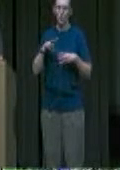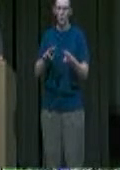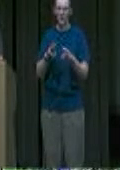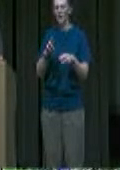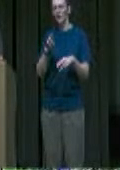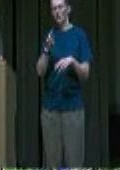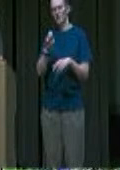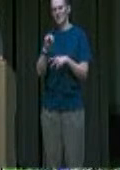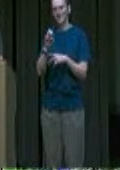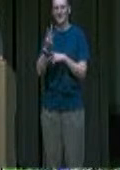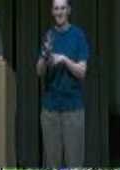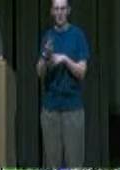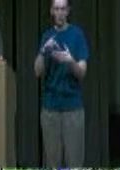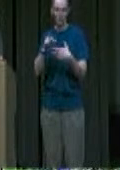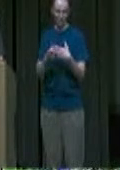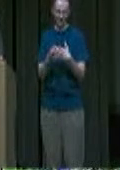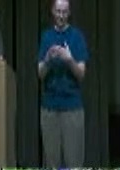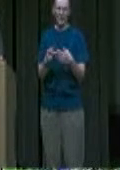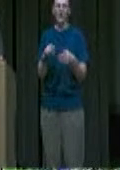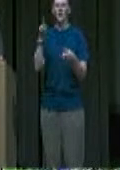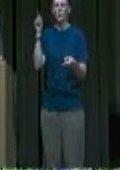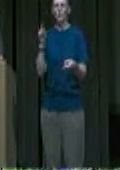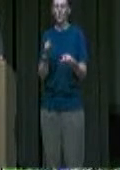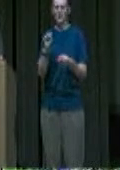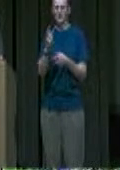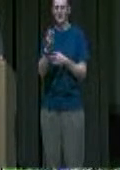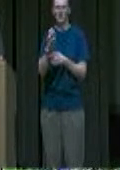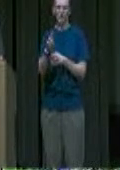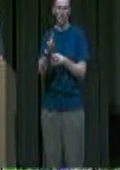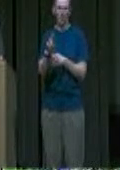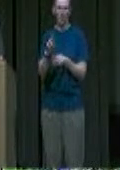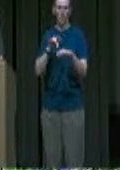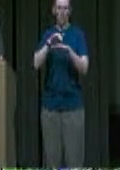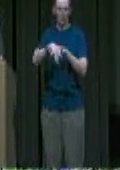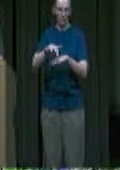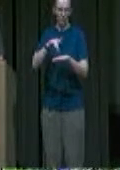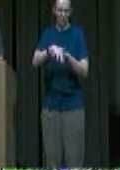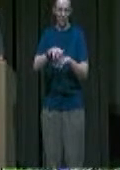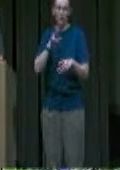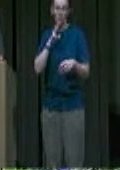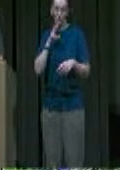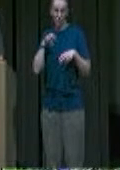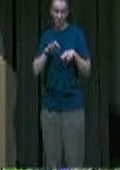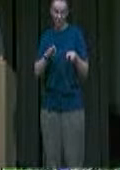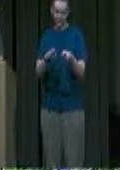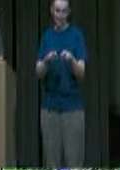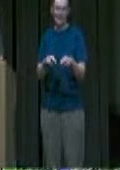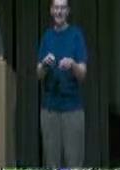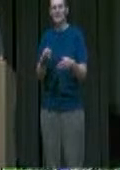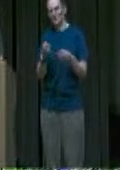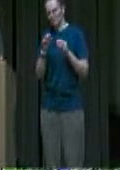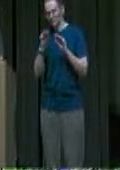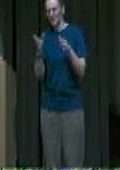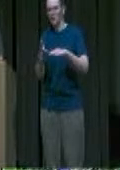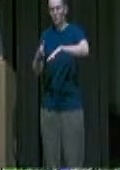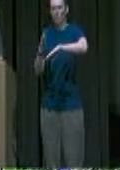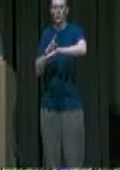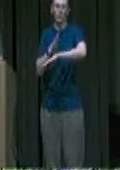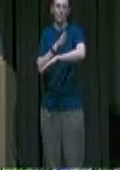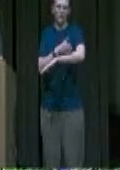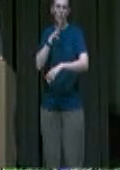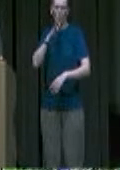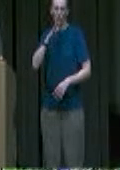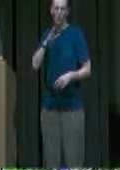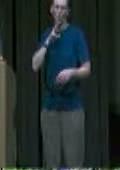reduce combined sewer overflows to the Cauga River. We're obviously improving water quality with this project